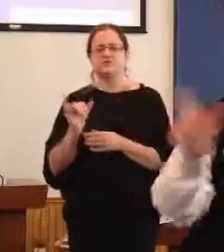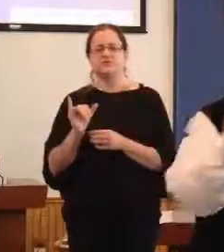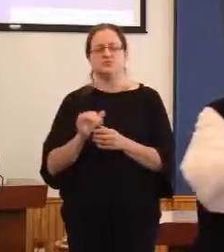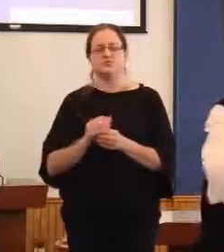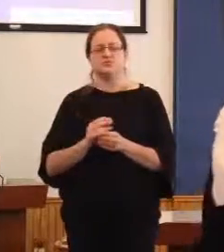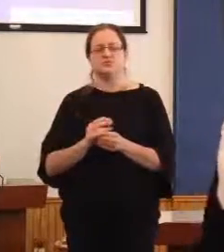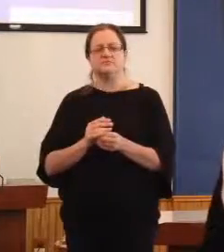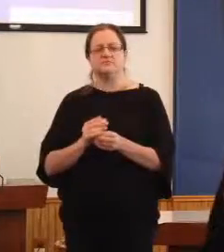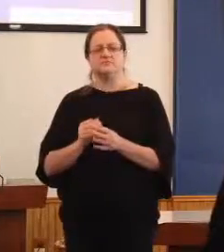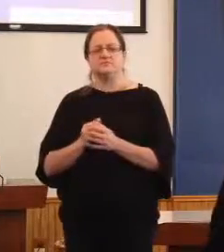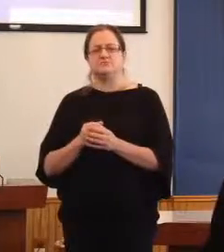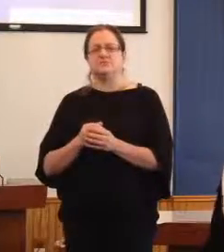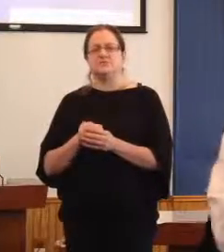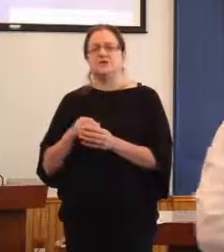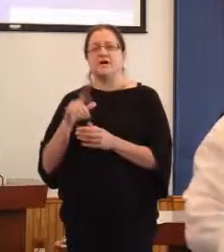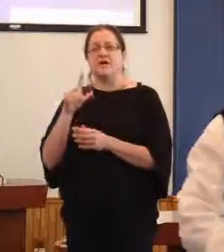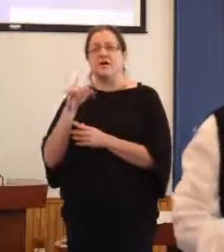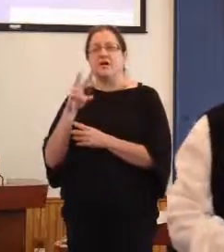and the love of each other.